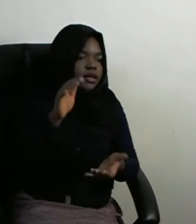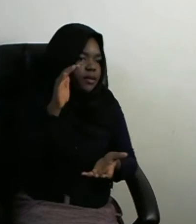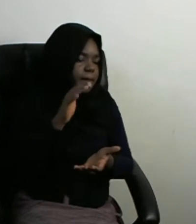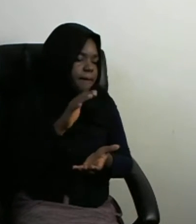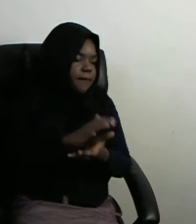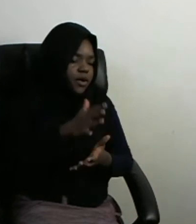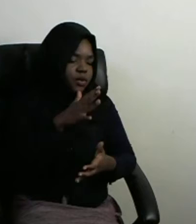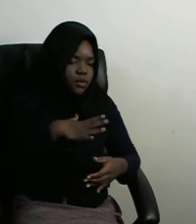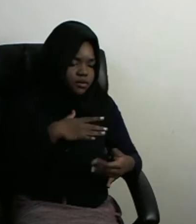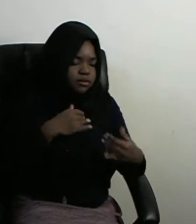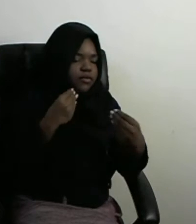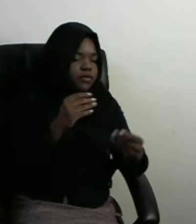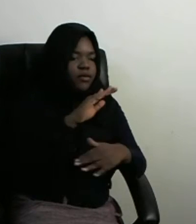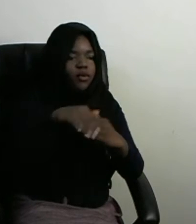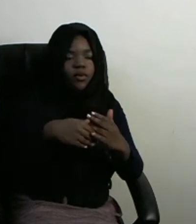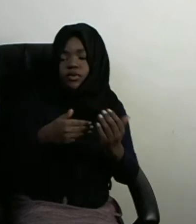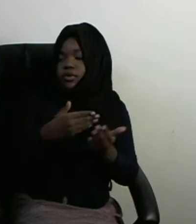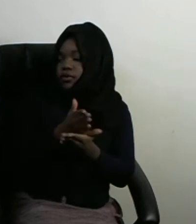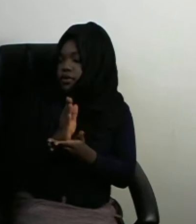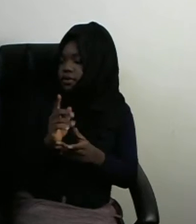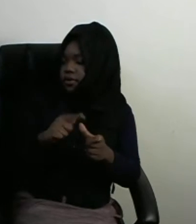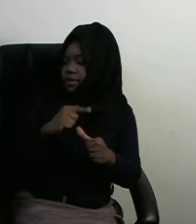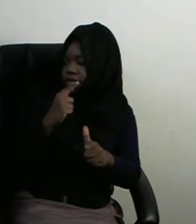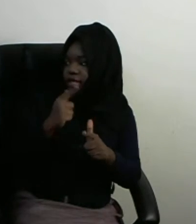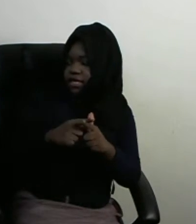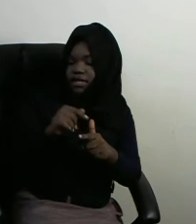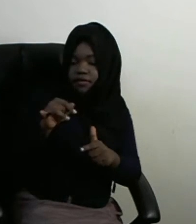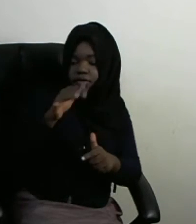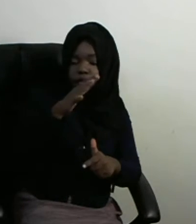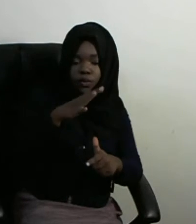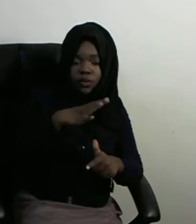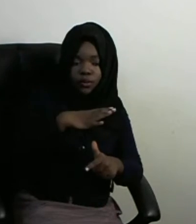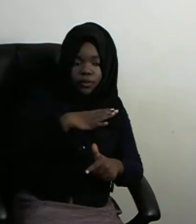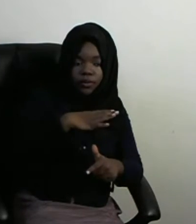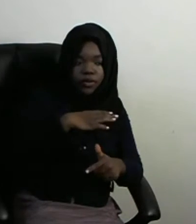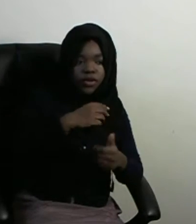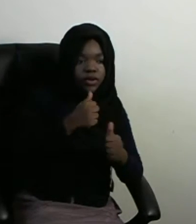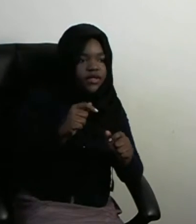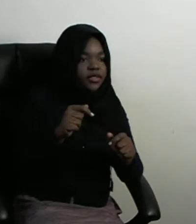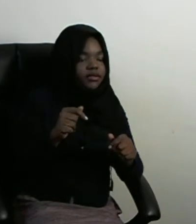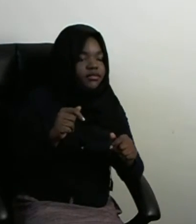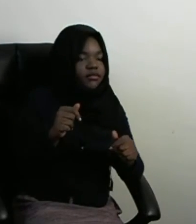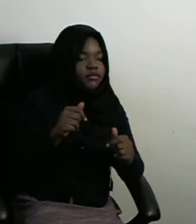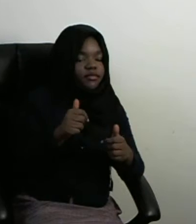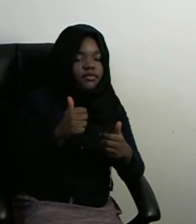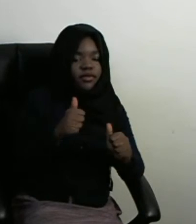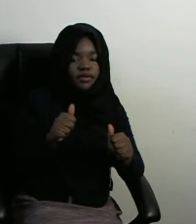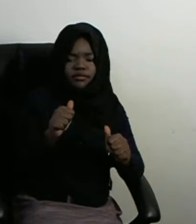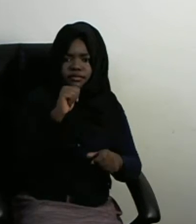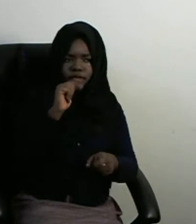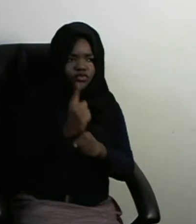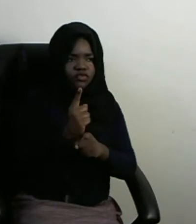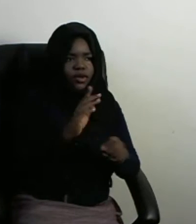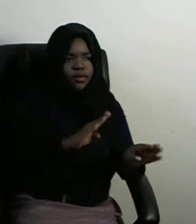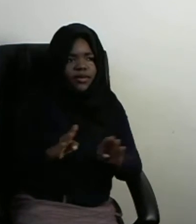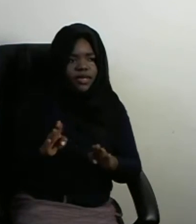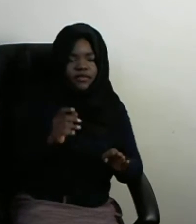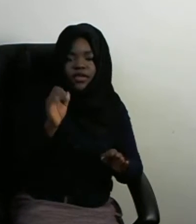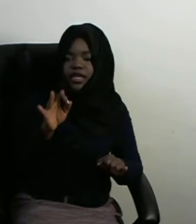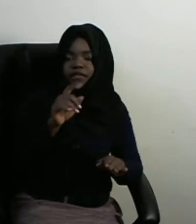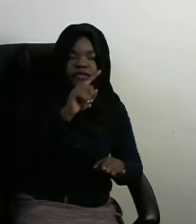women, if they then do anything of obscene behavior, if